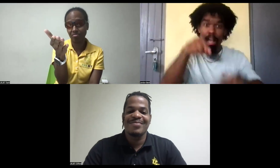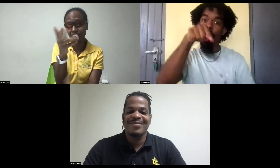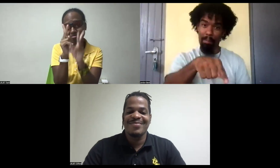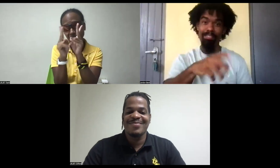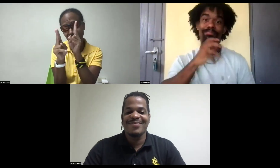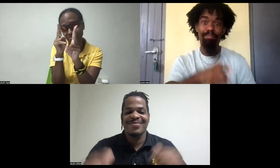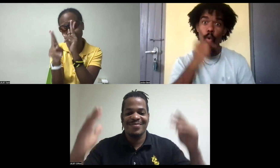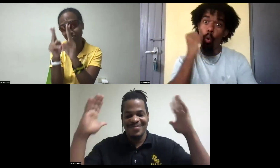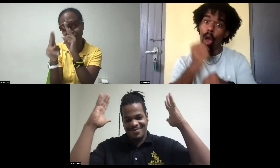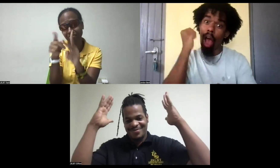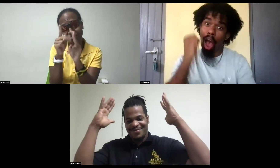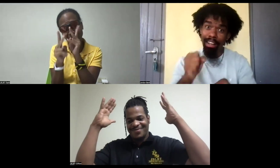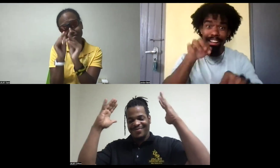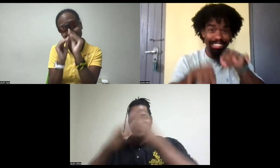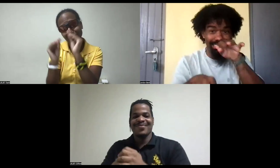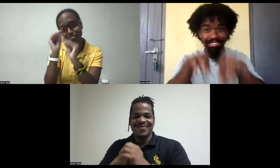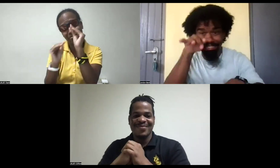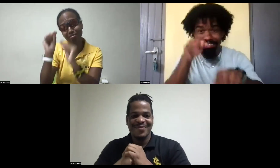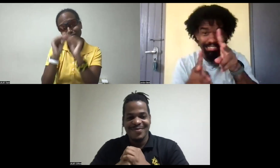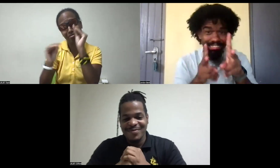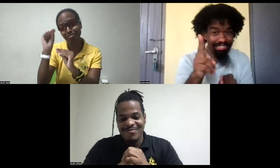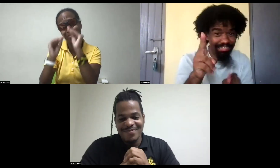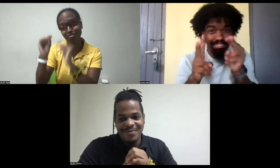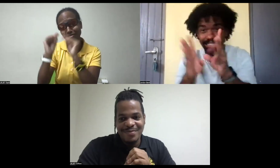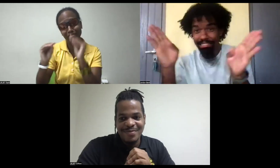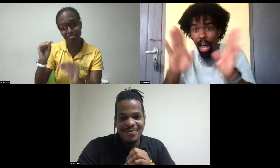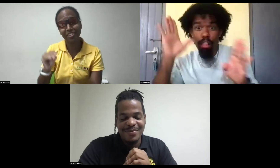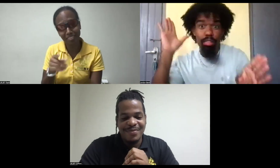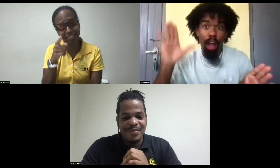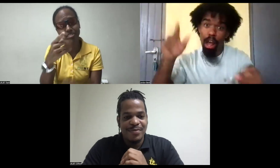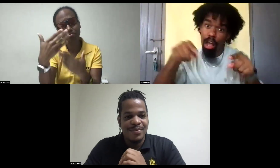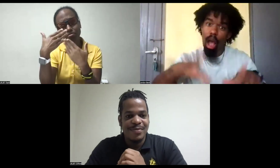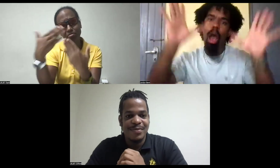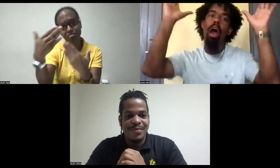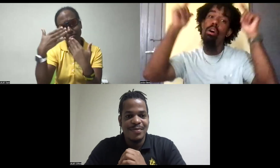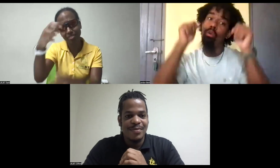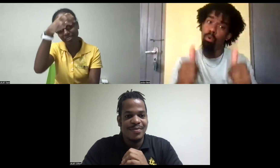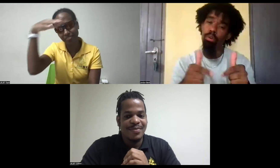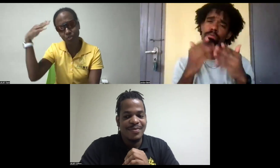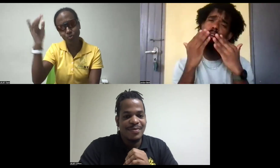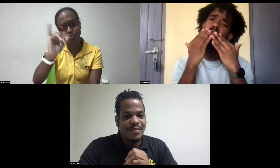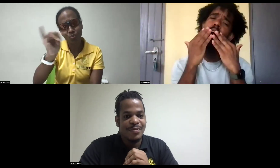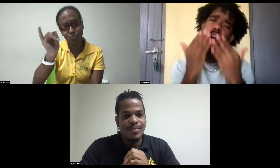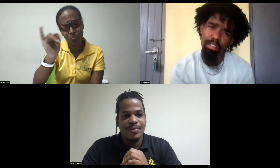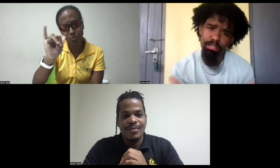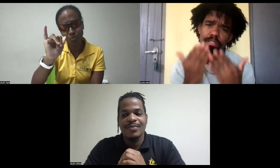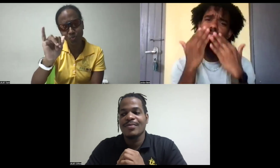editing. Yes, Clifton. He did all the editing. So thank